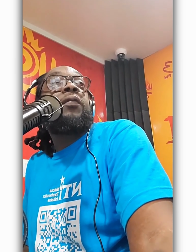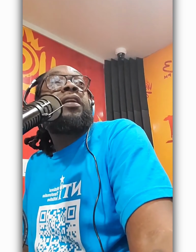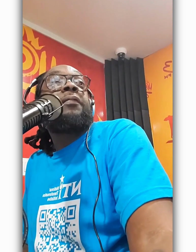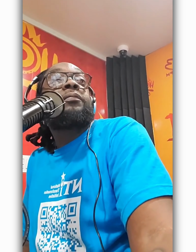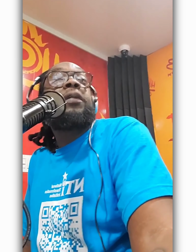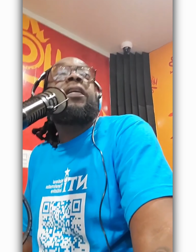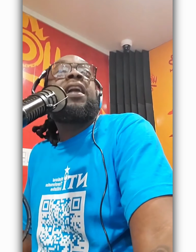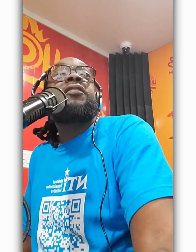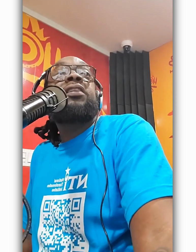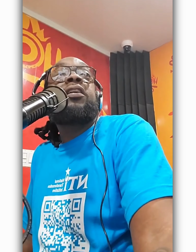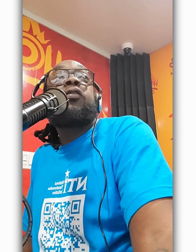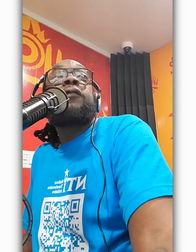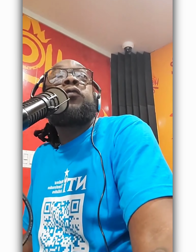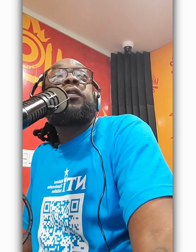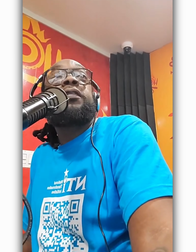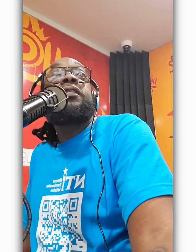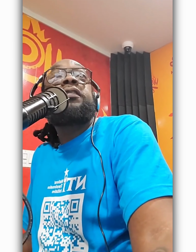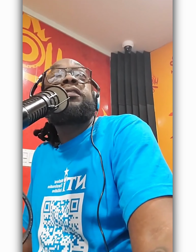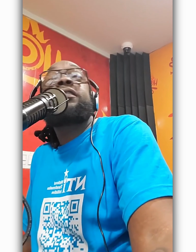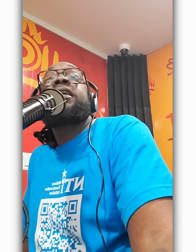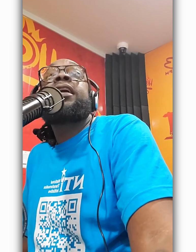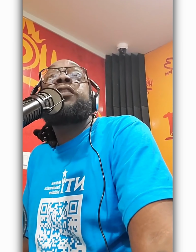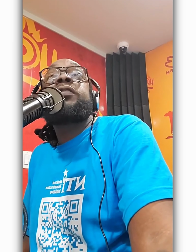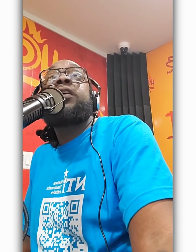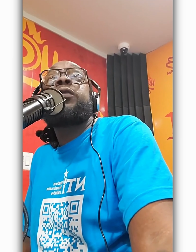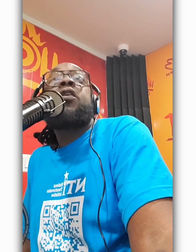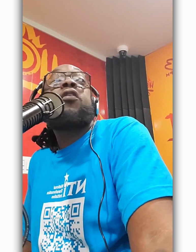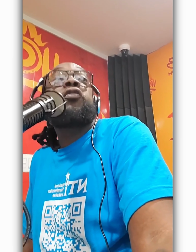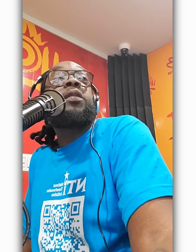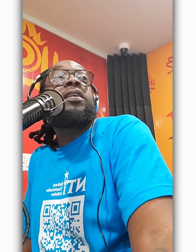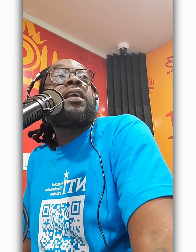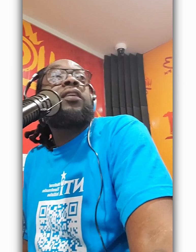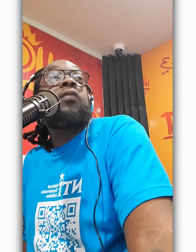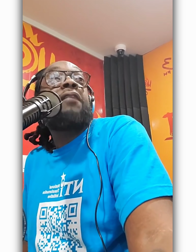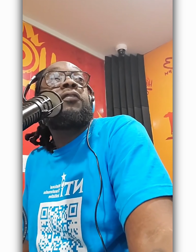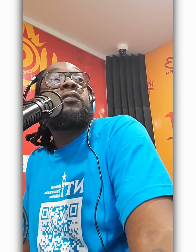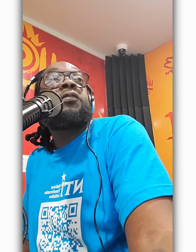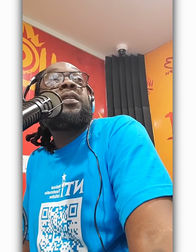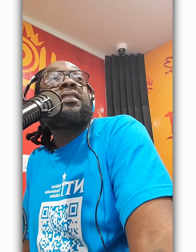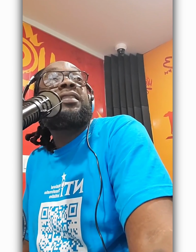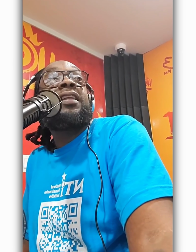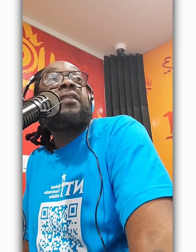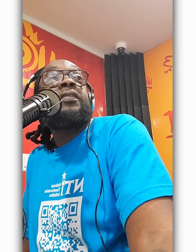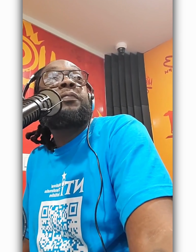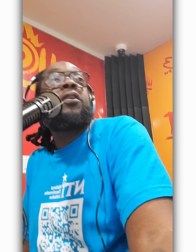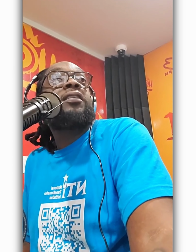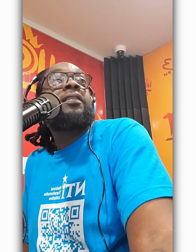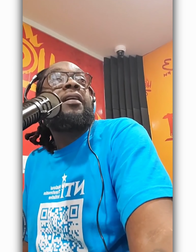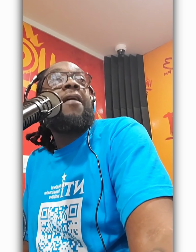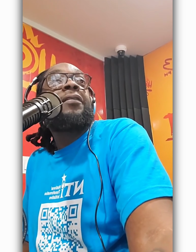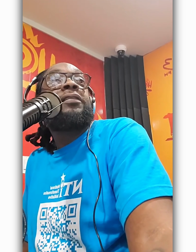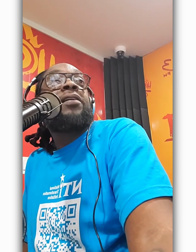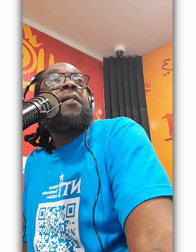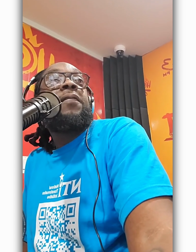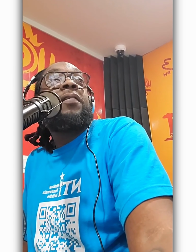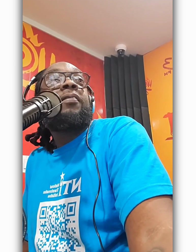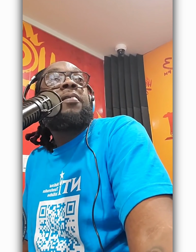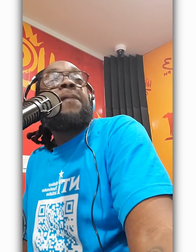with them. But if every child, all of you will learn sign language, then we can all communicate and don't have to speak the same language. Well, we're all about transforming Barbados